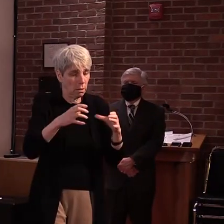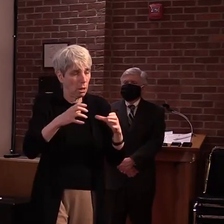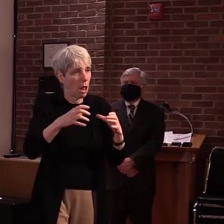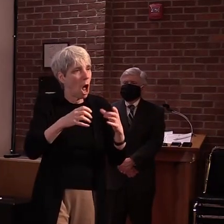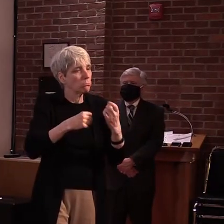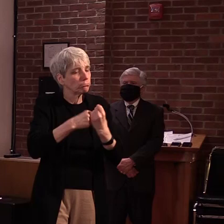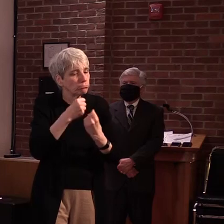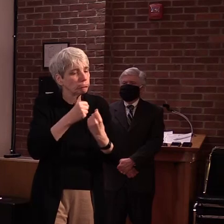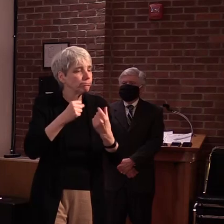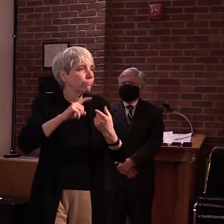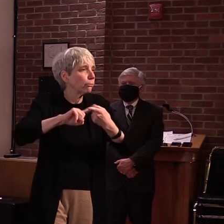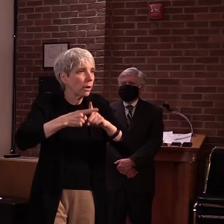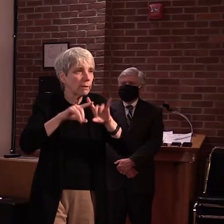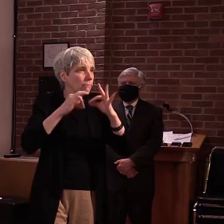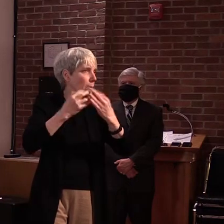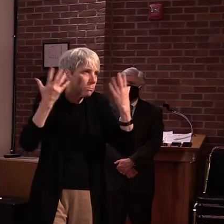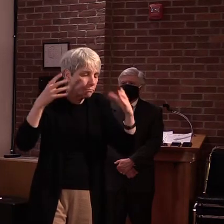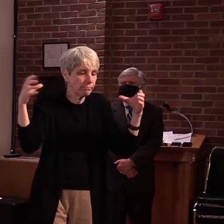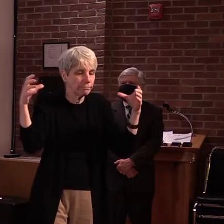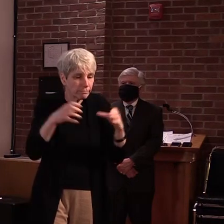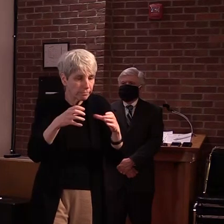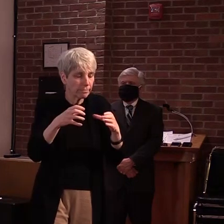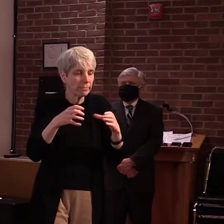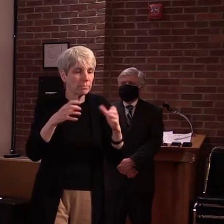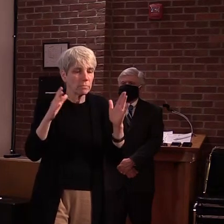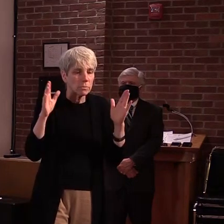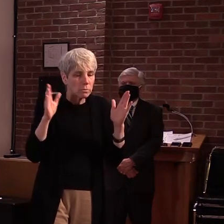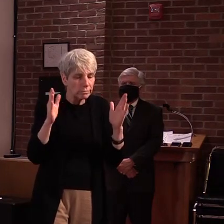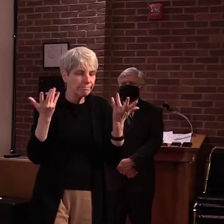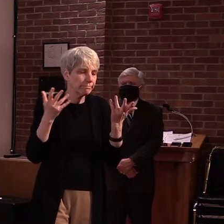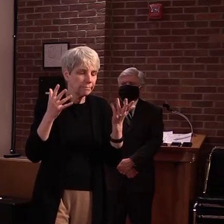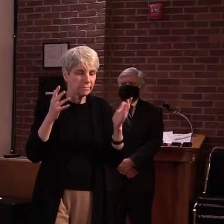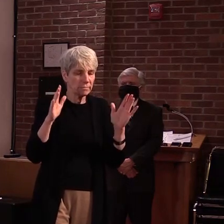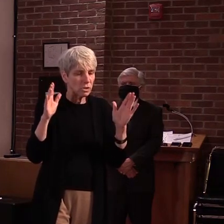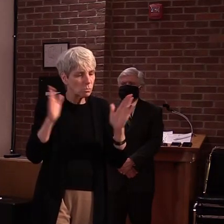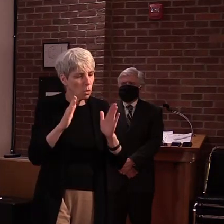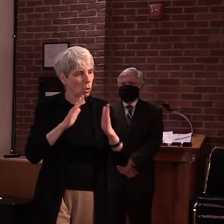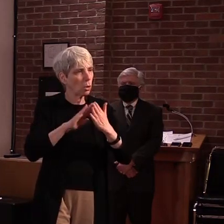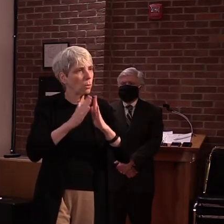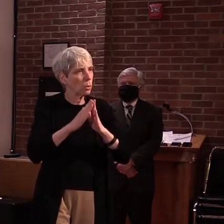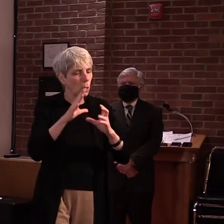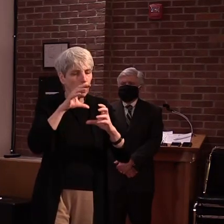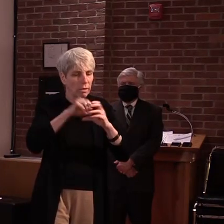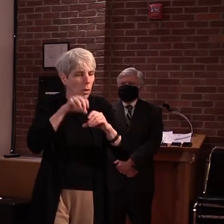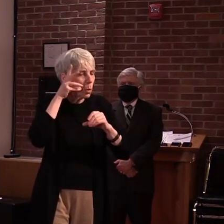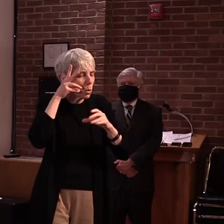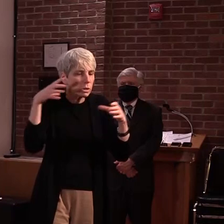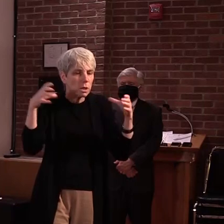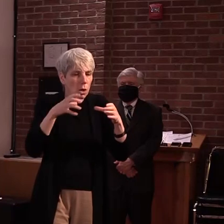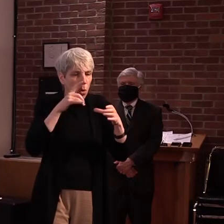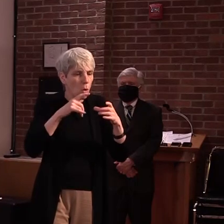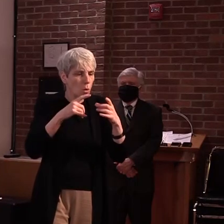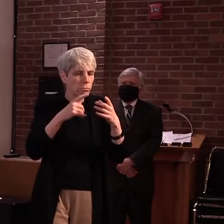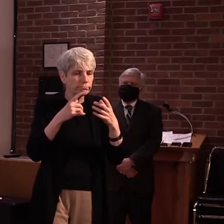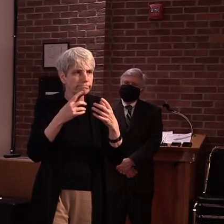throughout that community. It's a small, dense population in Winooski, a very small